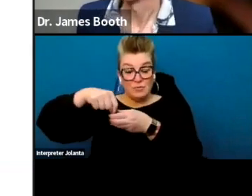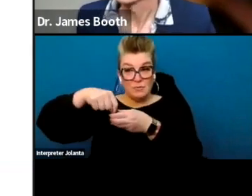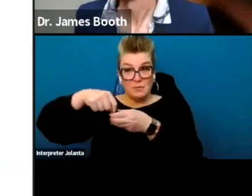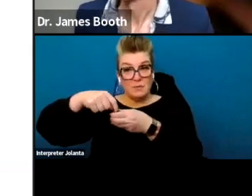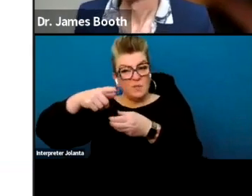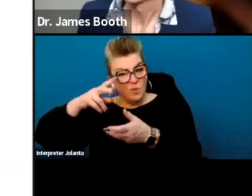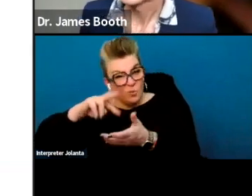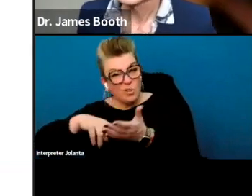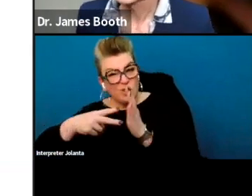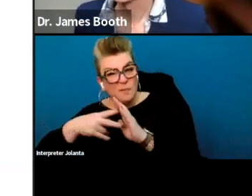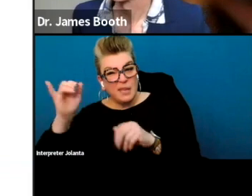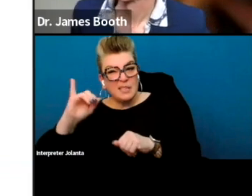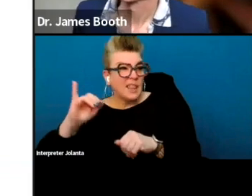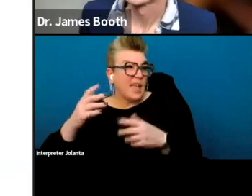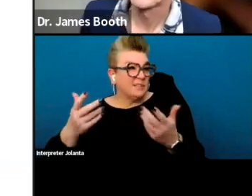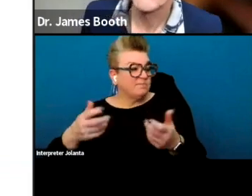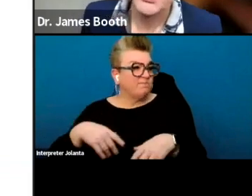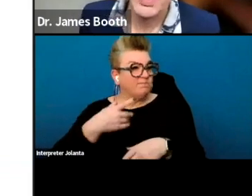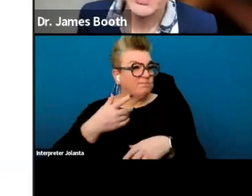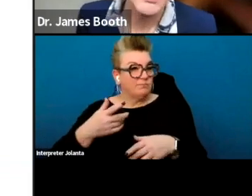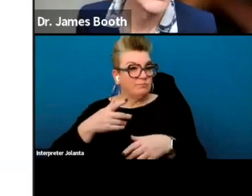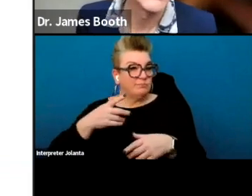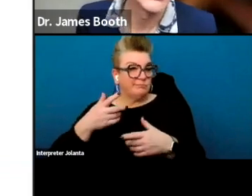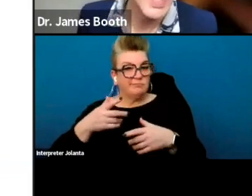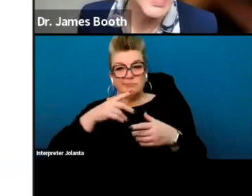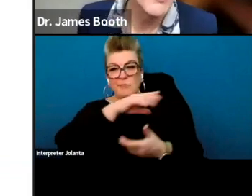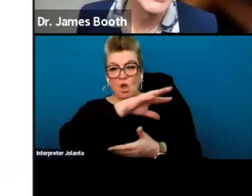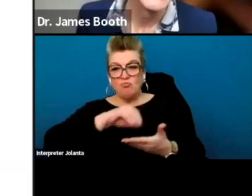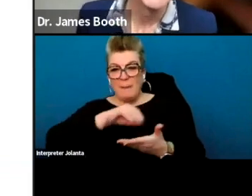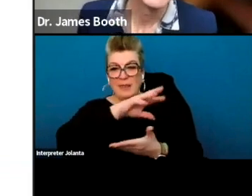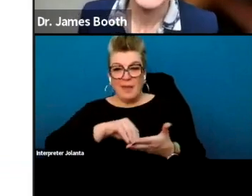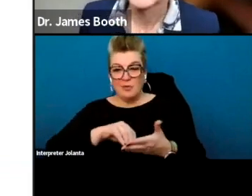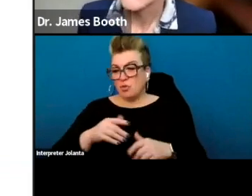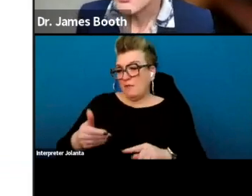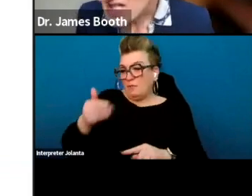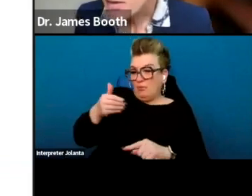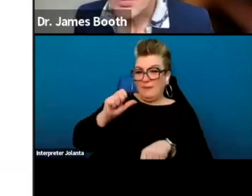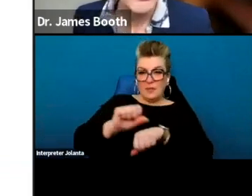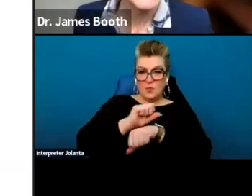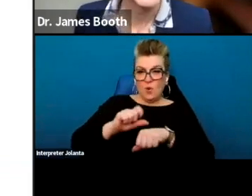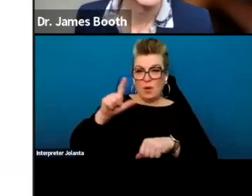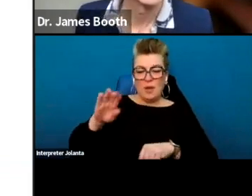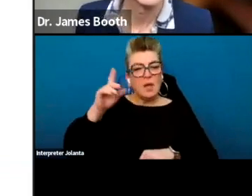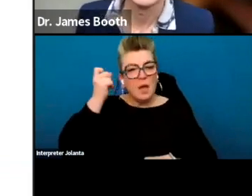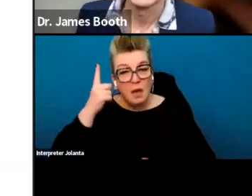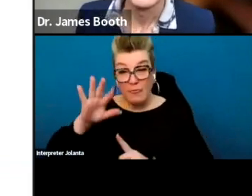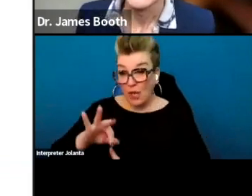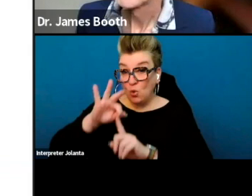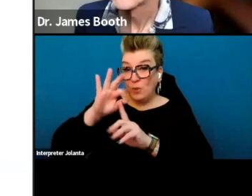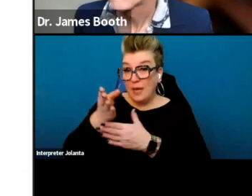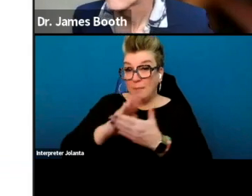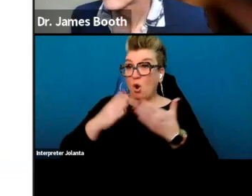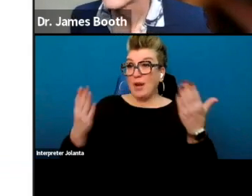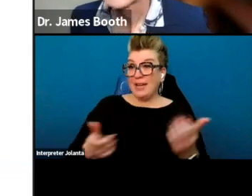that would be like a replication of previous work that we've done in the lab. But the kind of unique component here is that